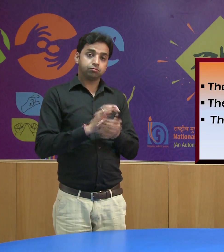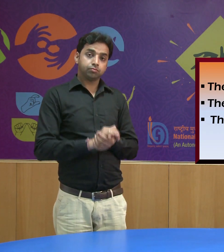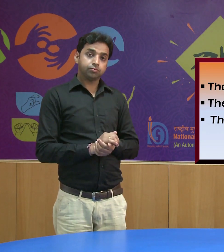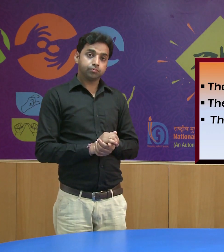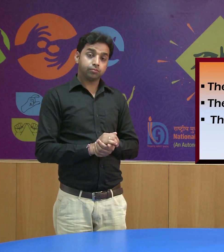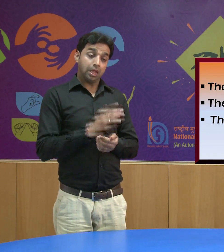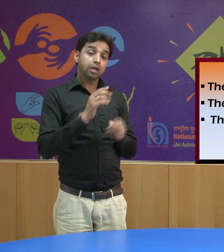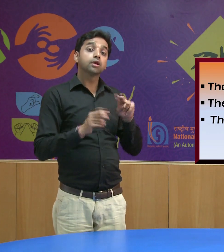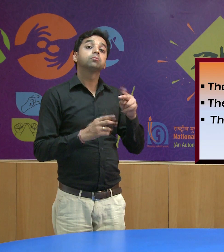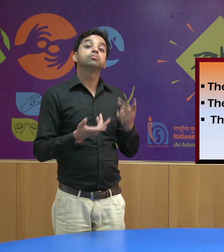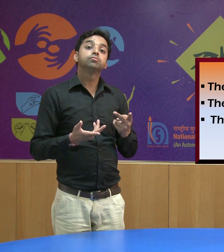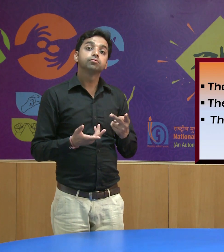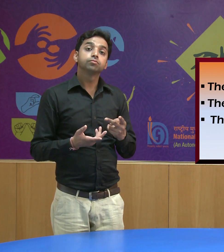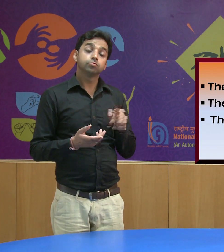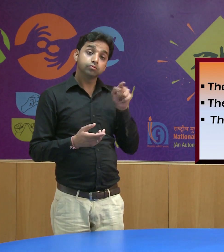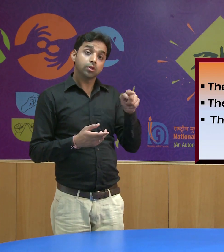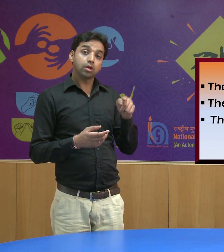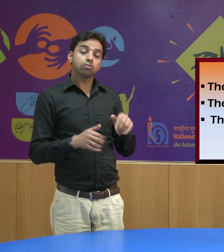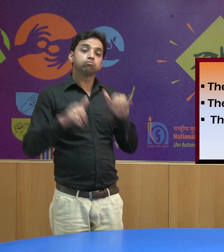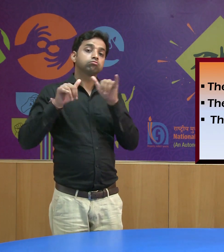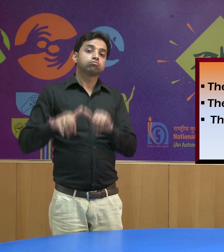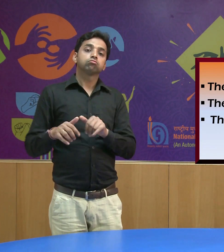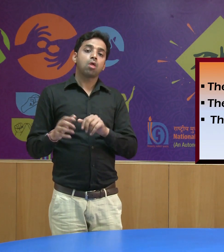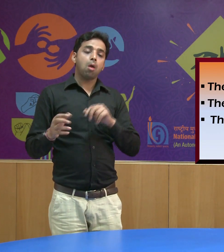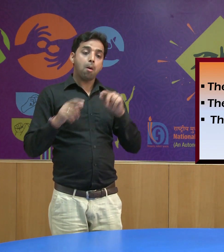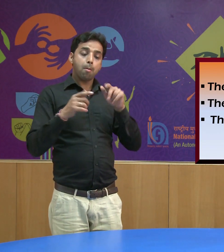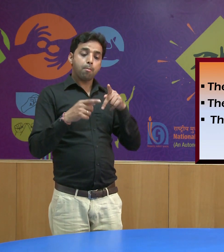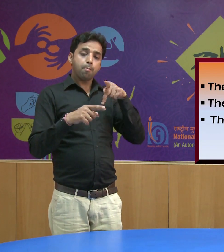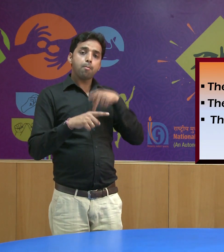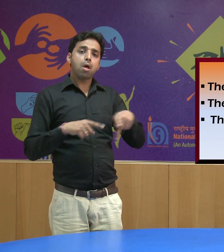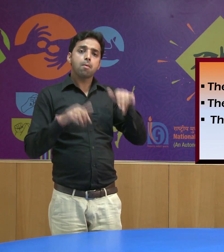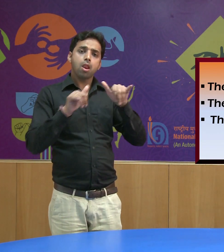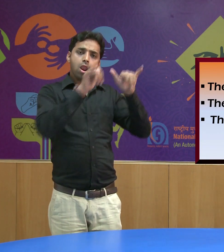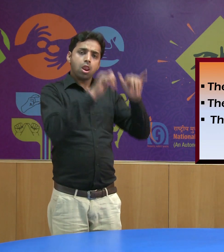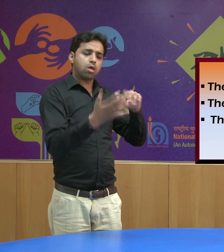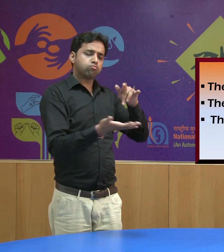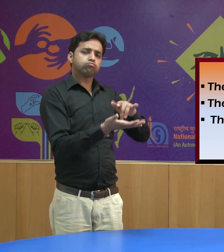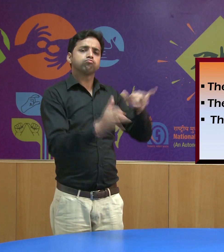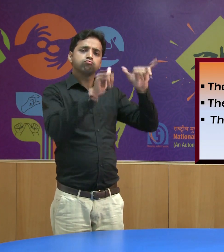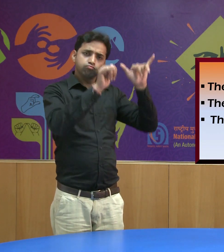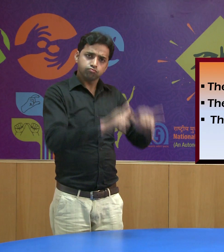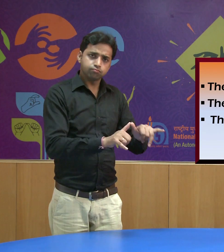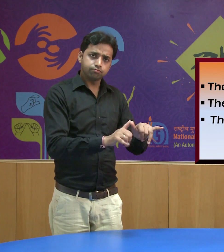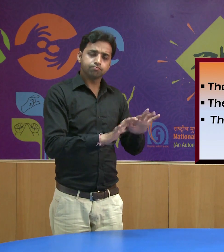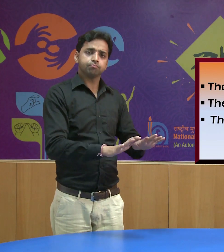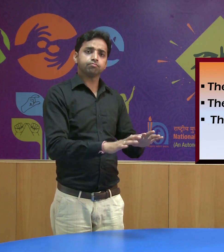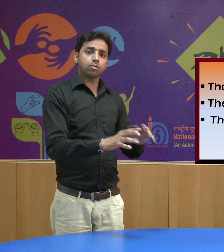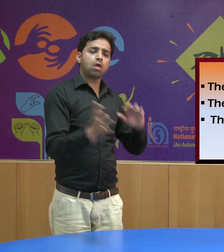It means they did not live permanently at one place and they kept moving from